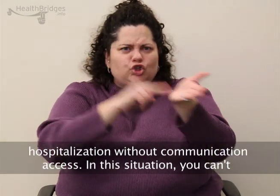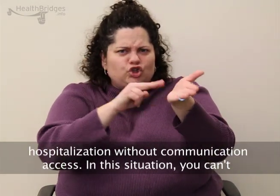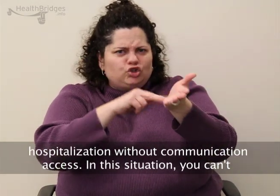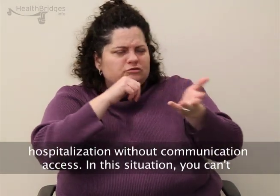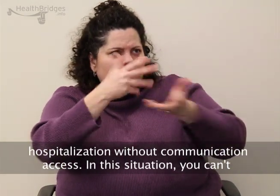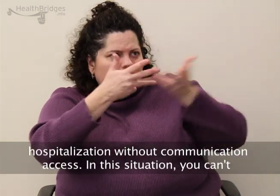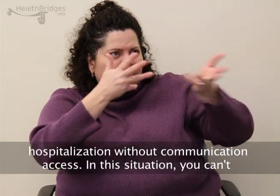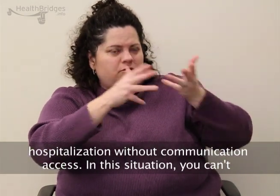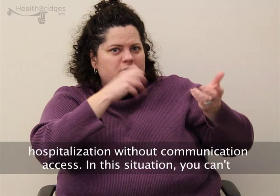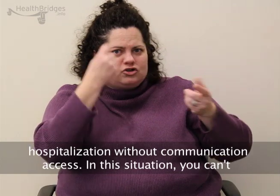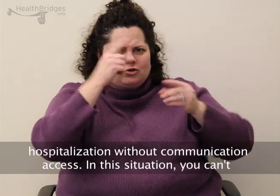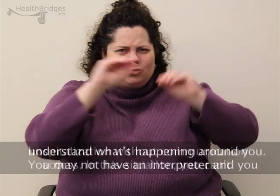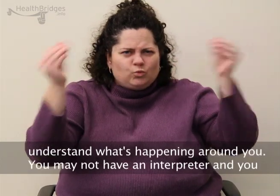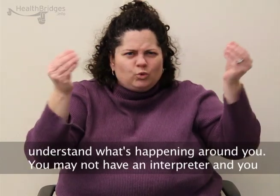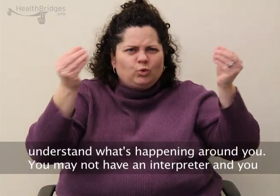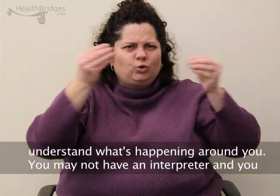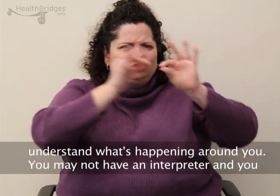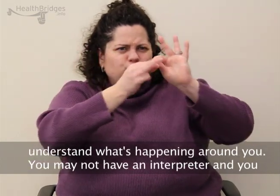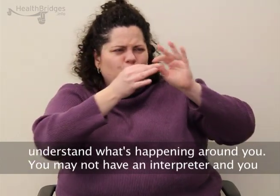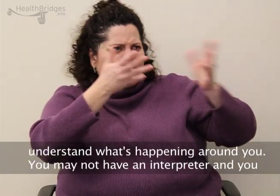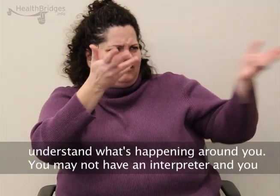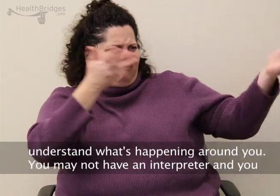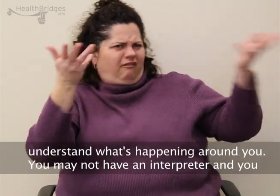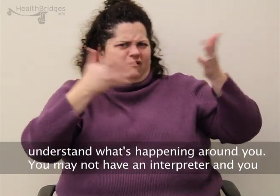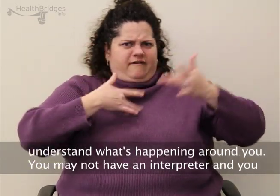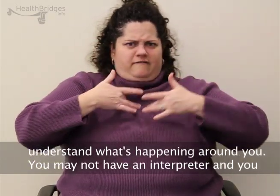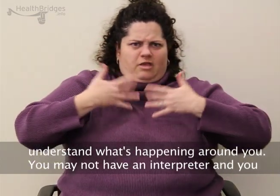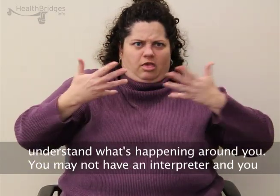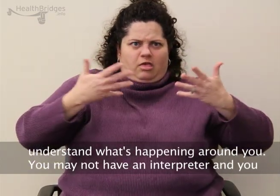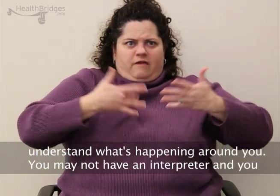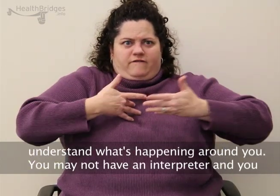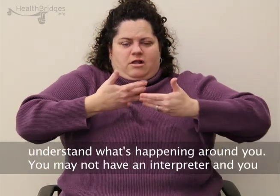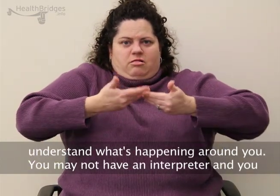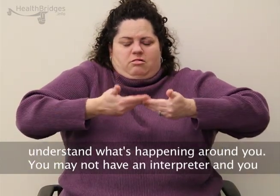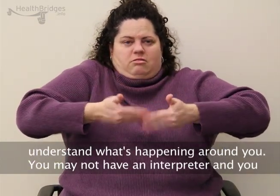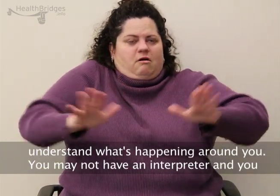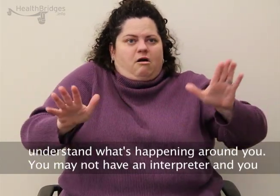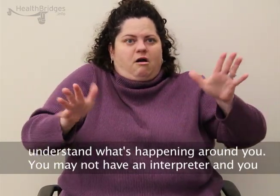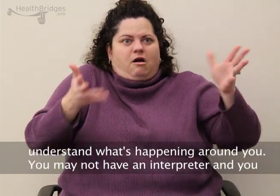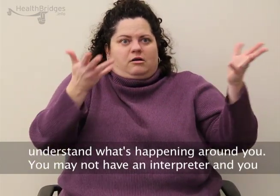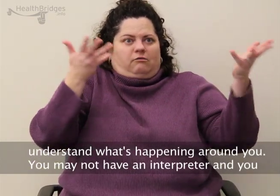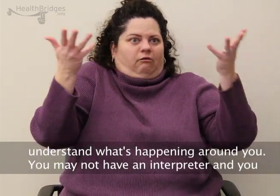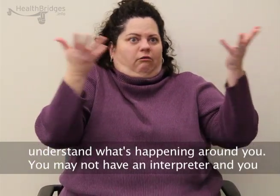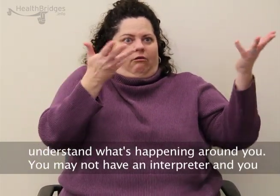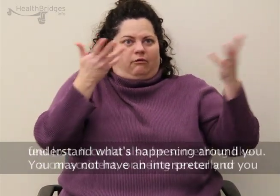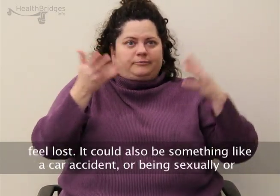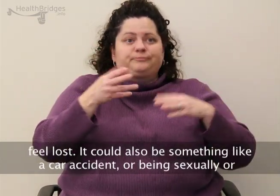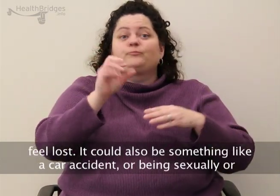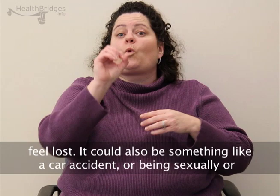In this situation, you can't understand what's happening around you. You may not have an interpreter, and you feel lost.